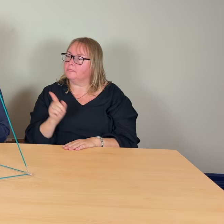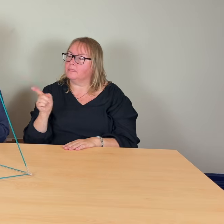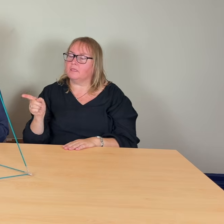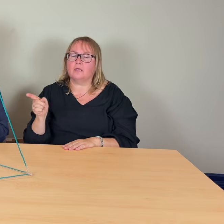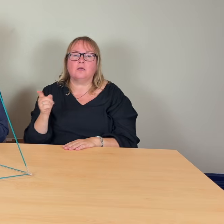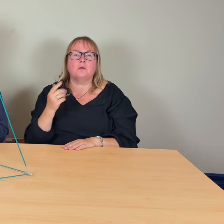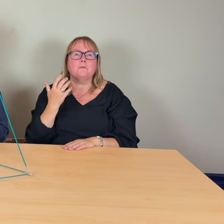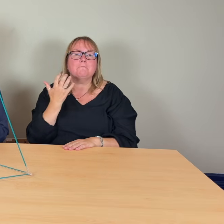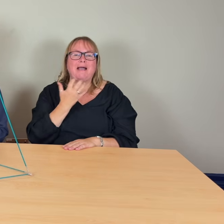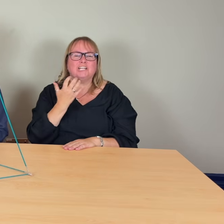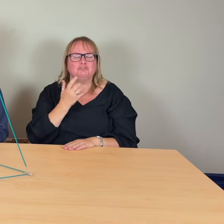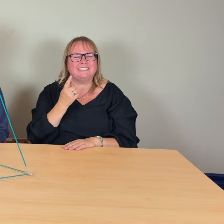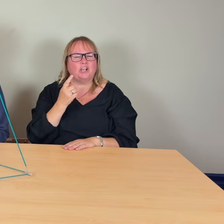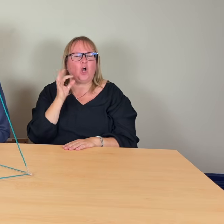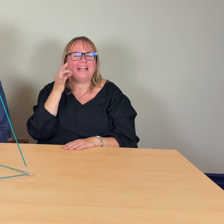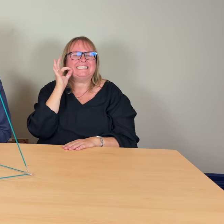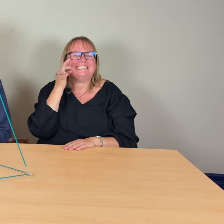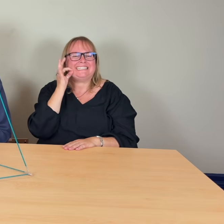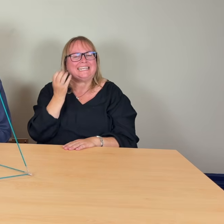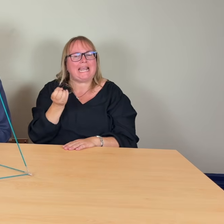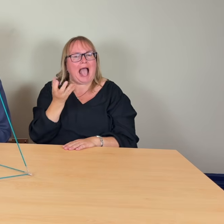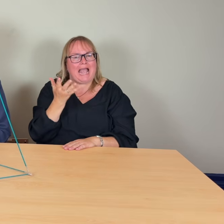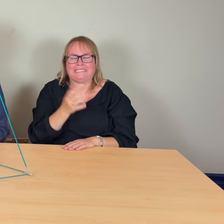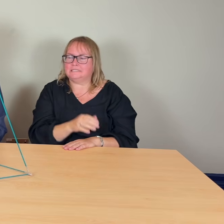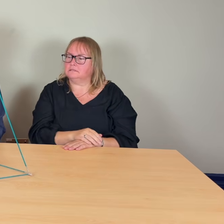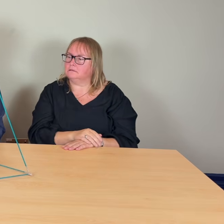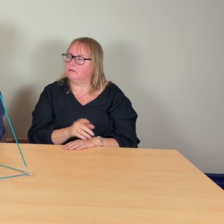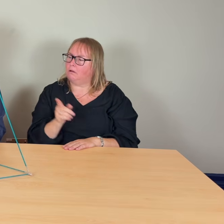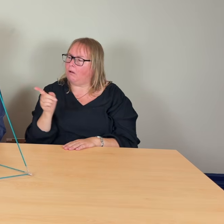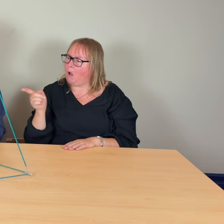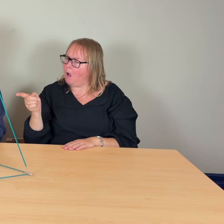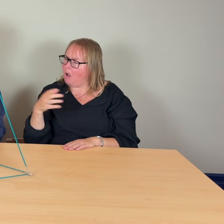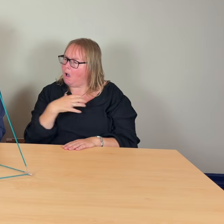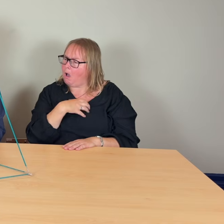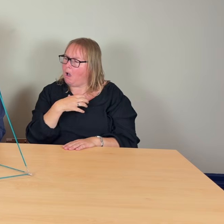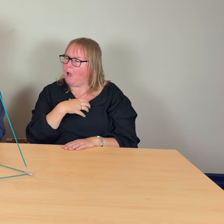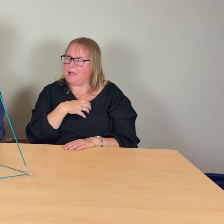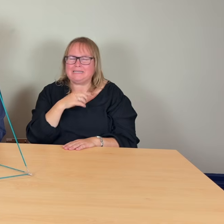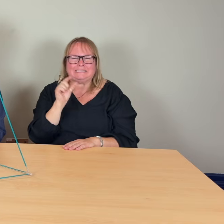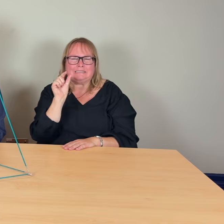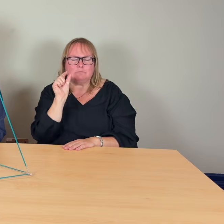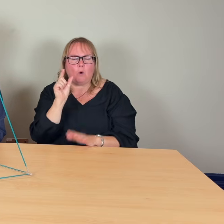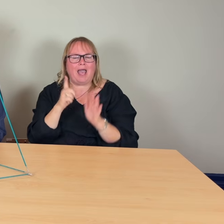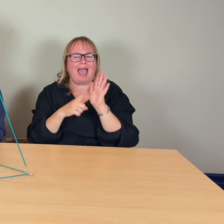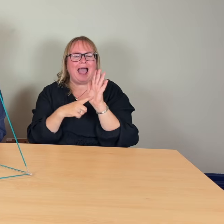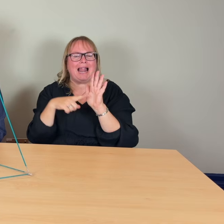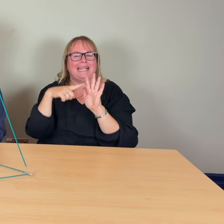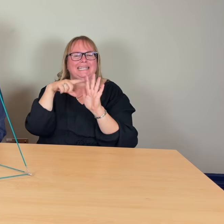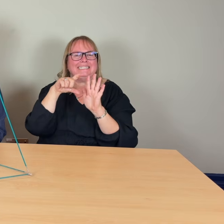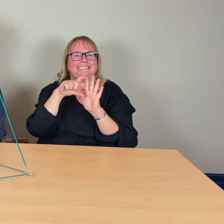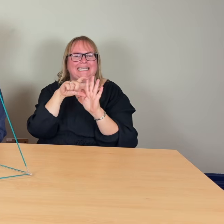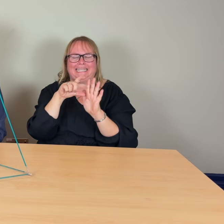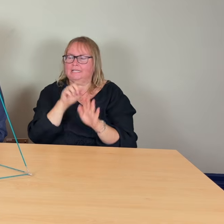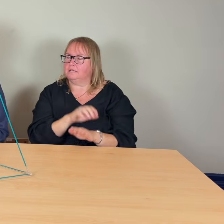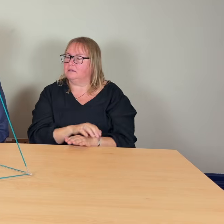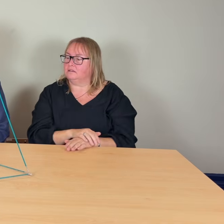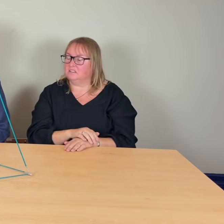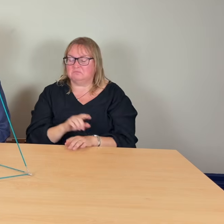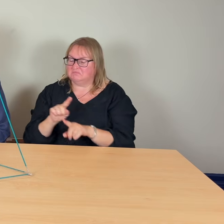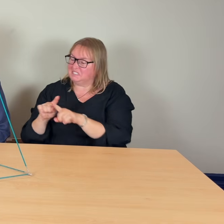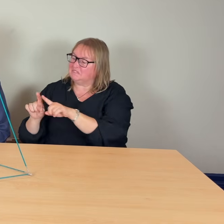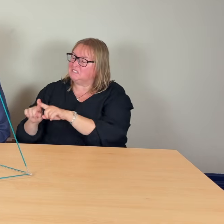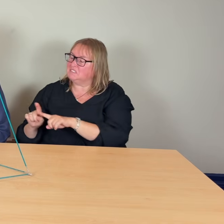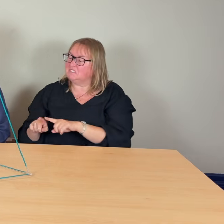battery operated tea light, or a small LED light. All of these